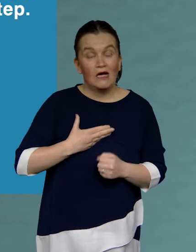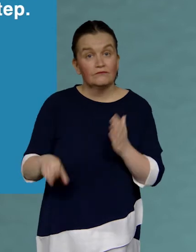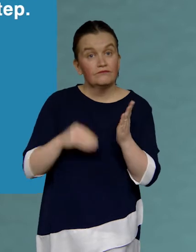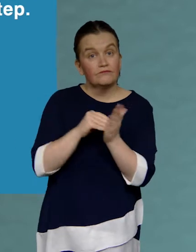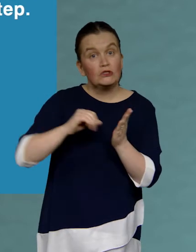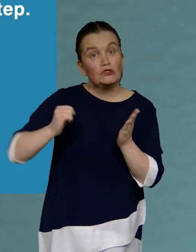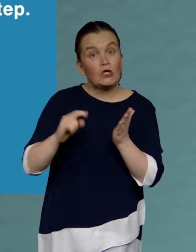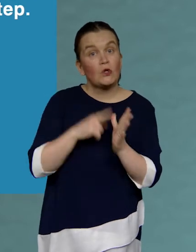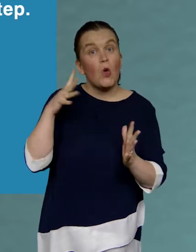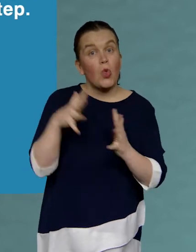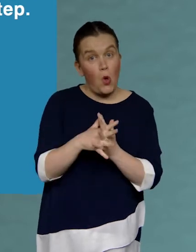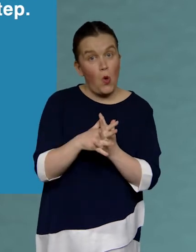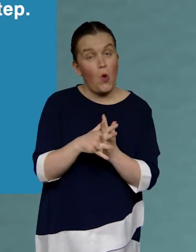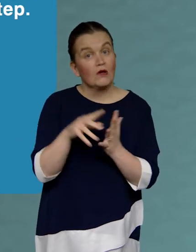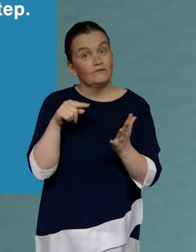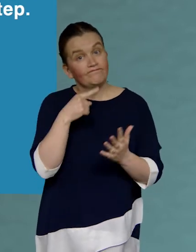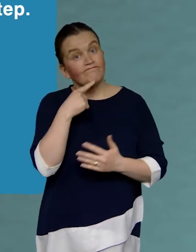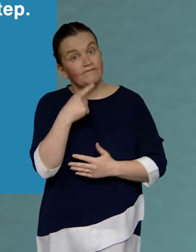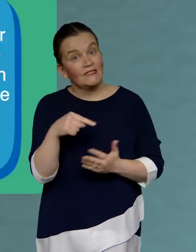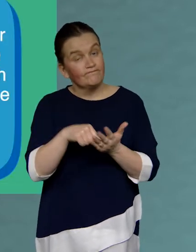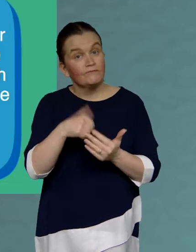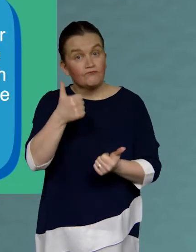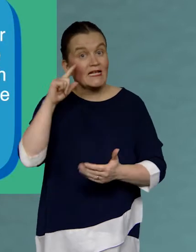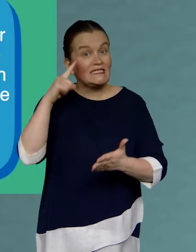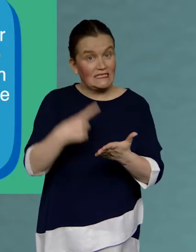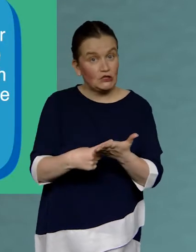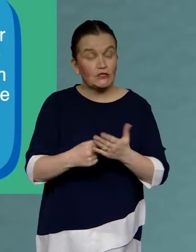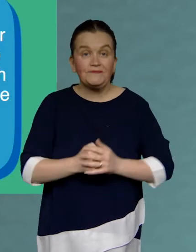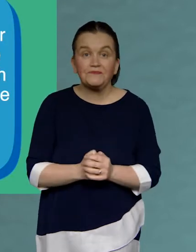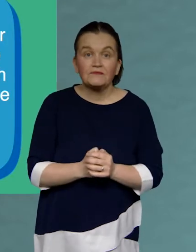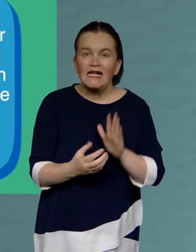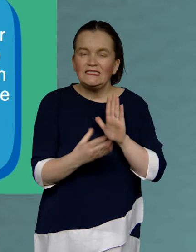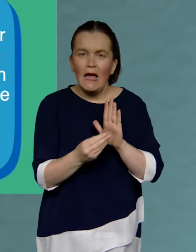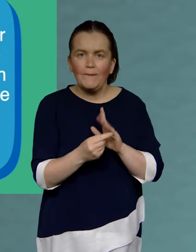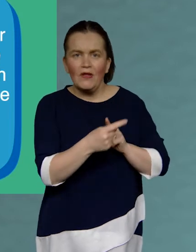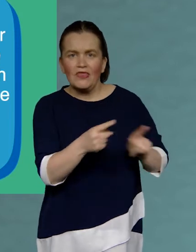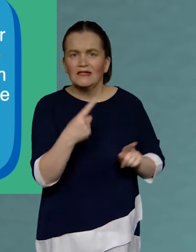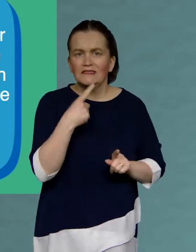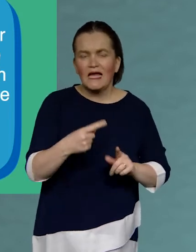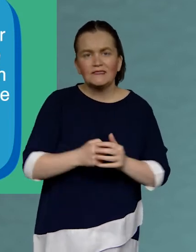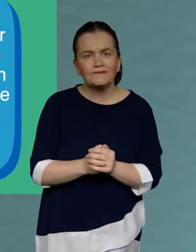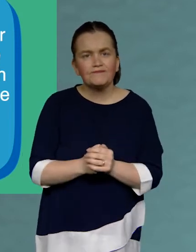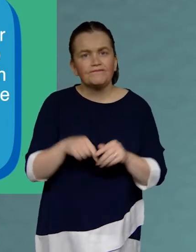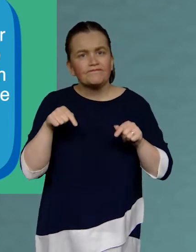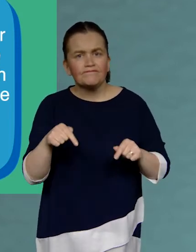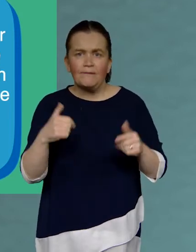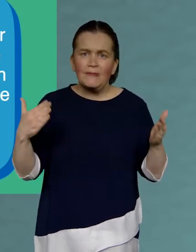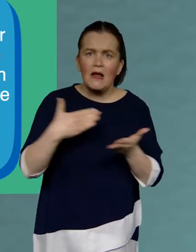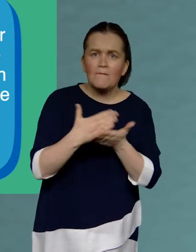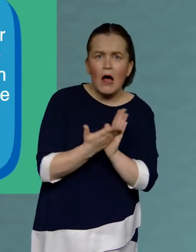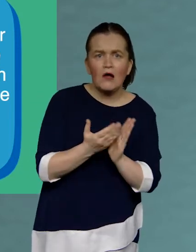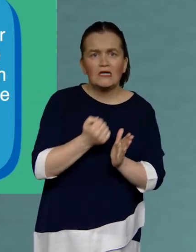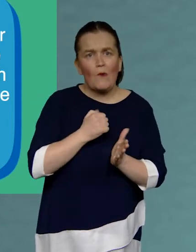law. This was seen as a positive step. For example, people said, "This is about something bigger about our culture and who we